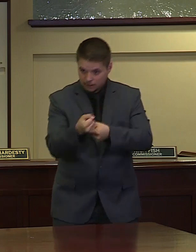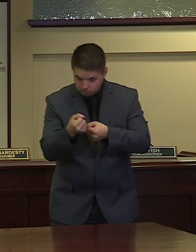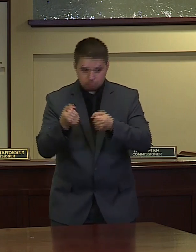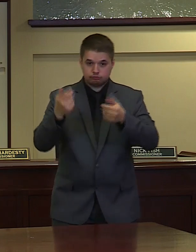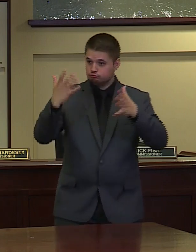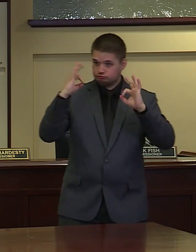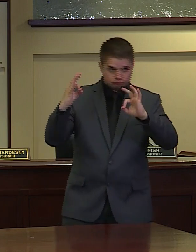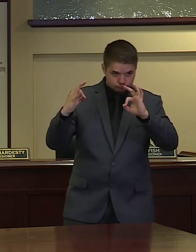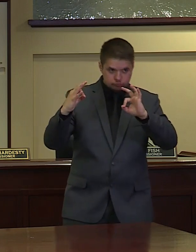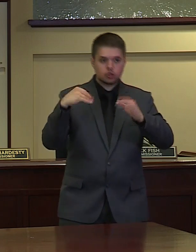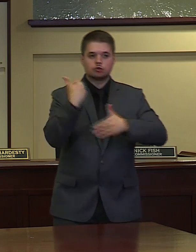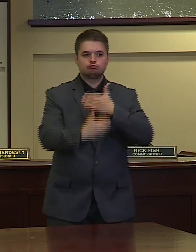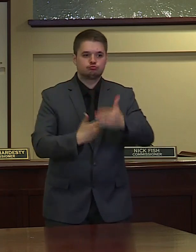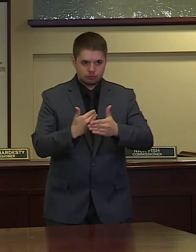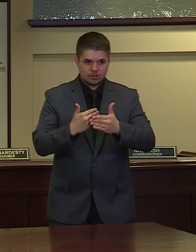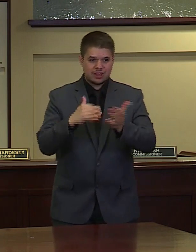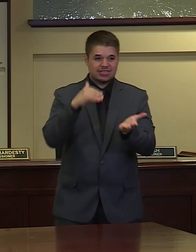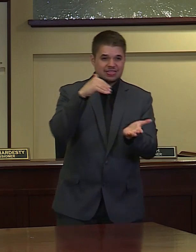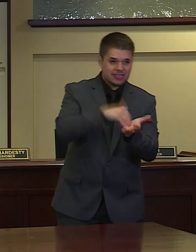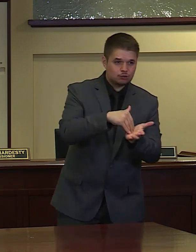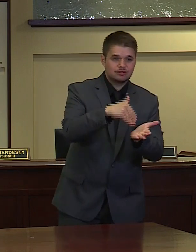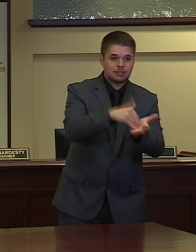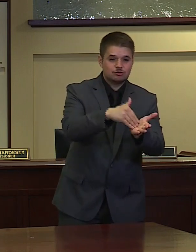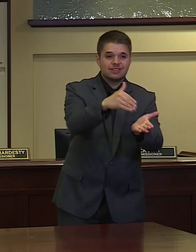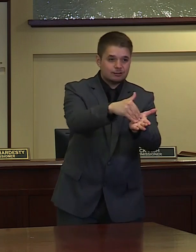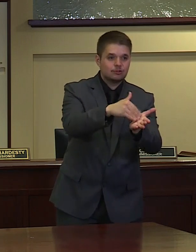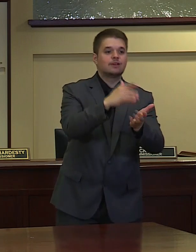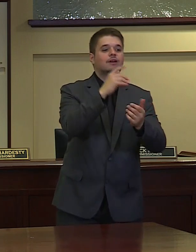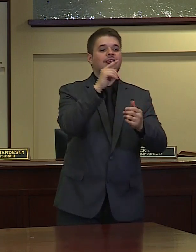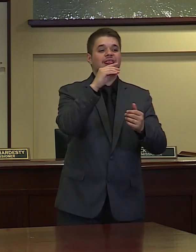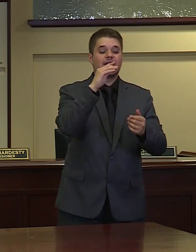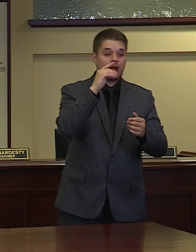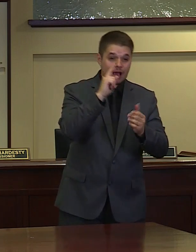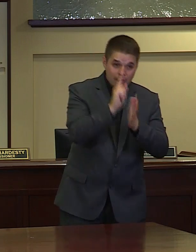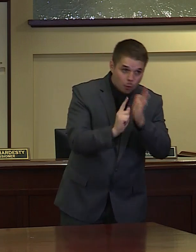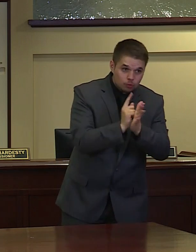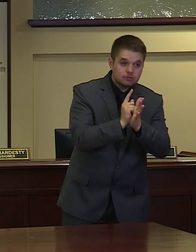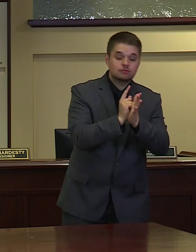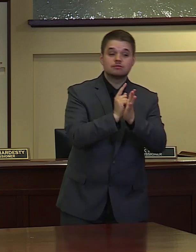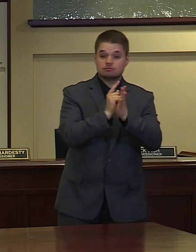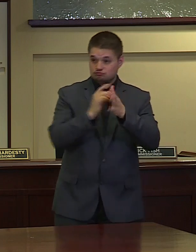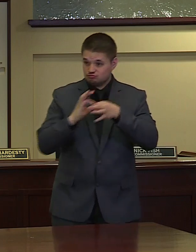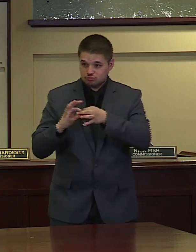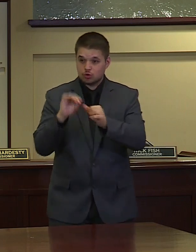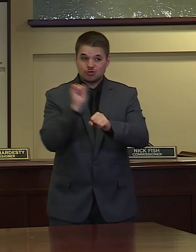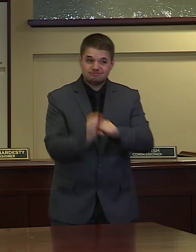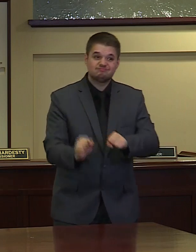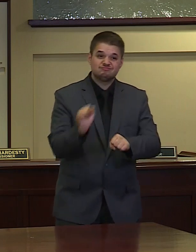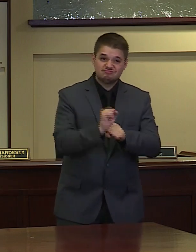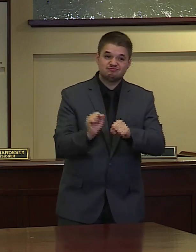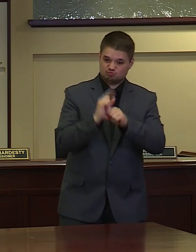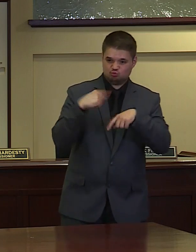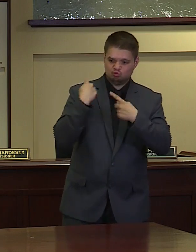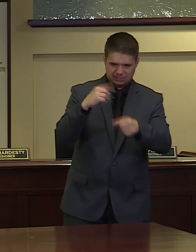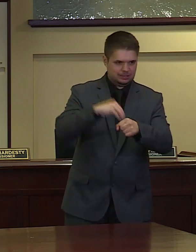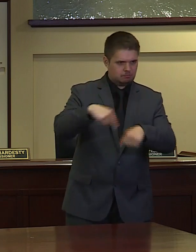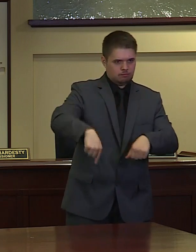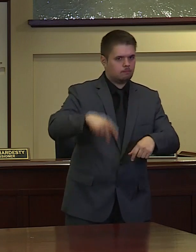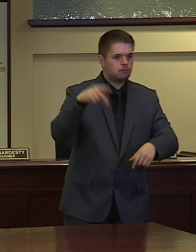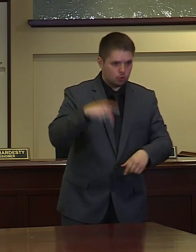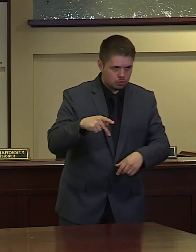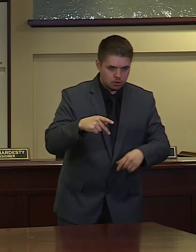of volunteer work from our neighborhood emergency teams around Portland to provide basic food